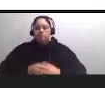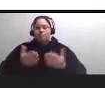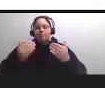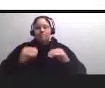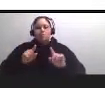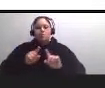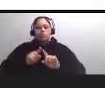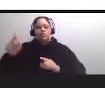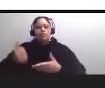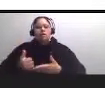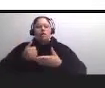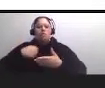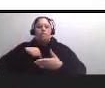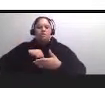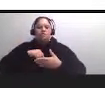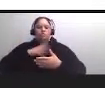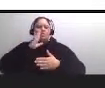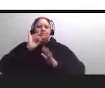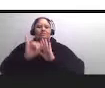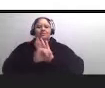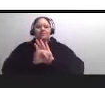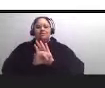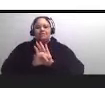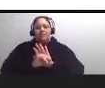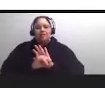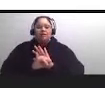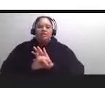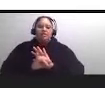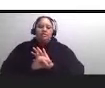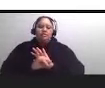also assist in identifying